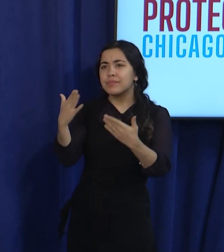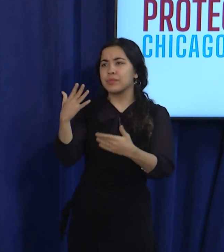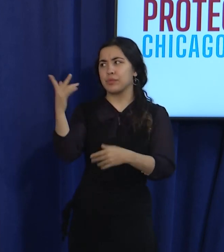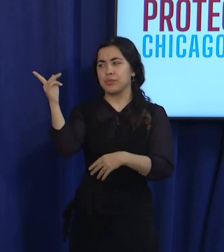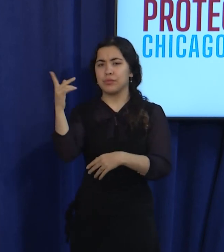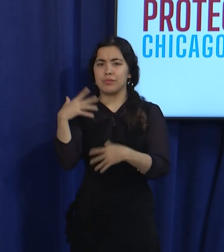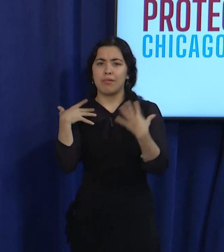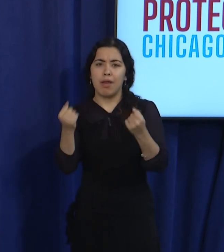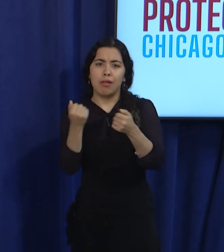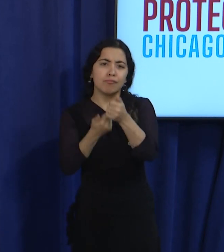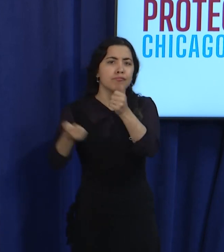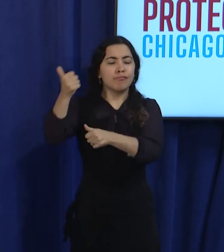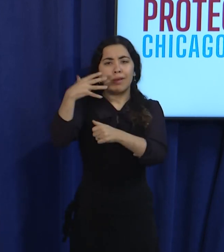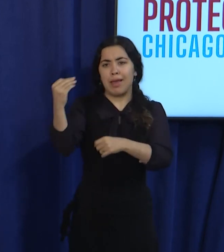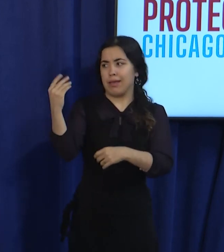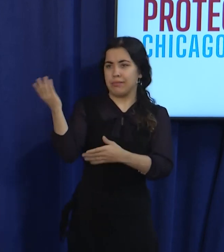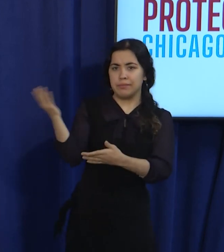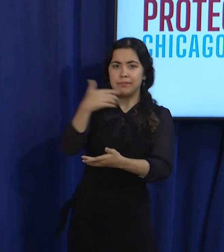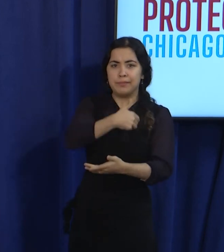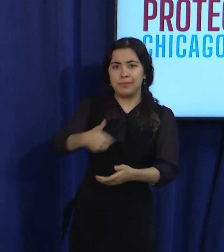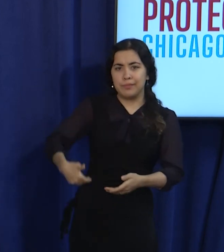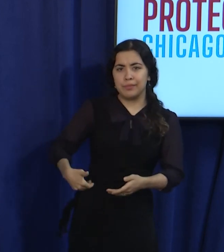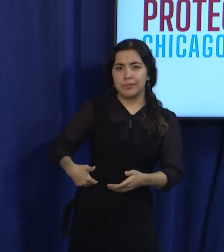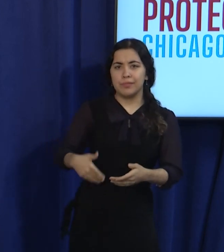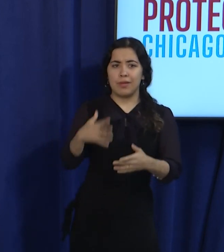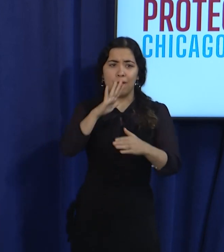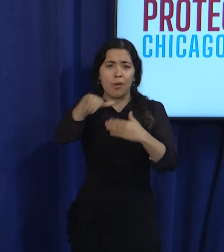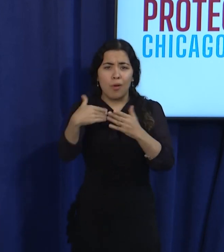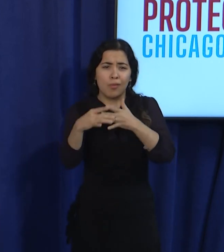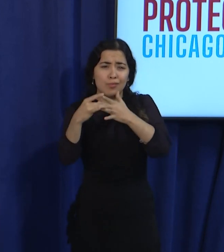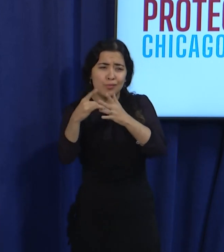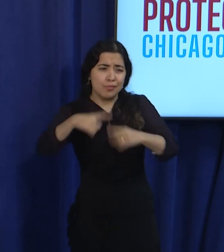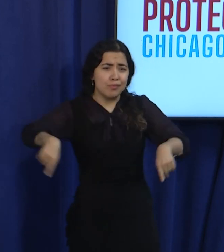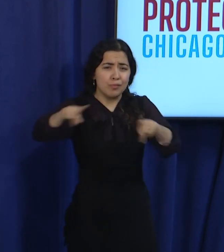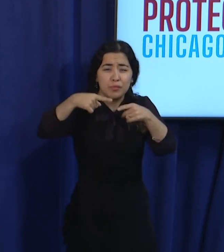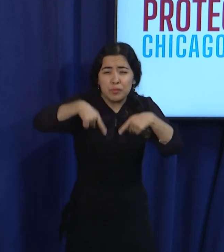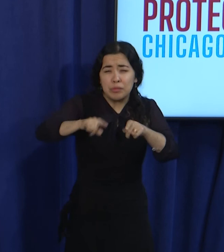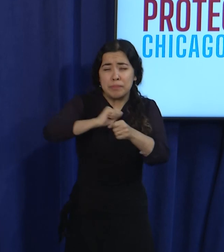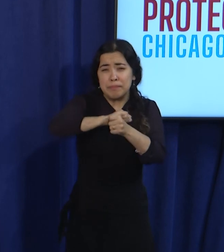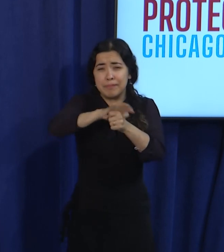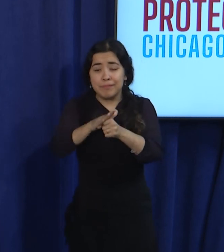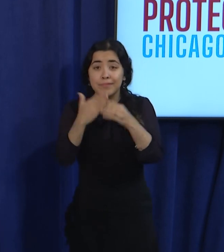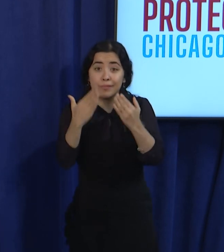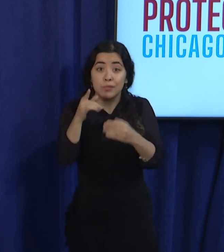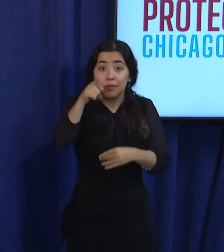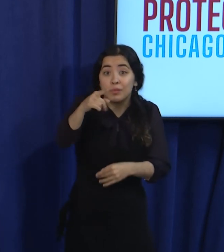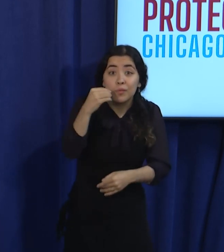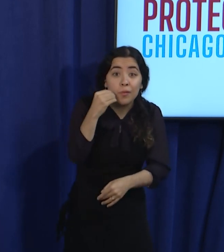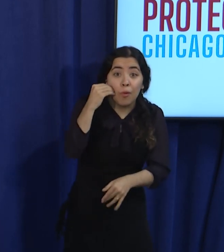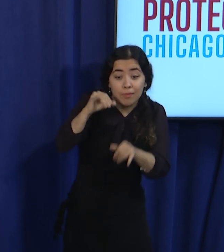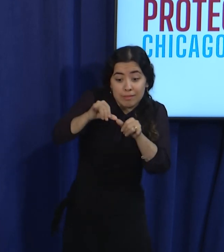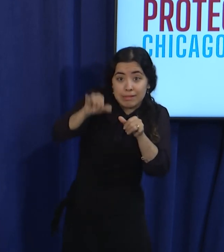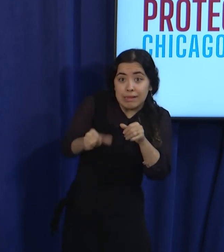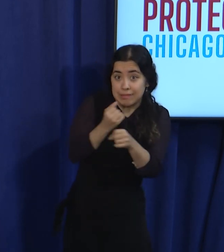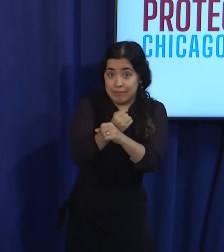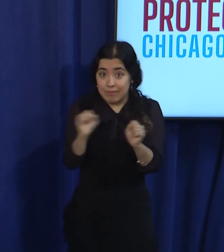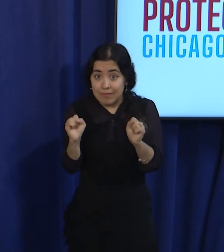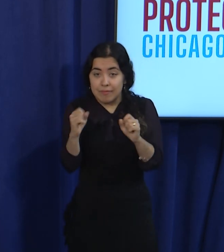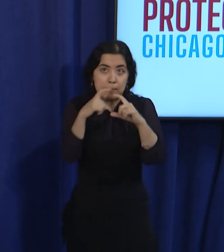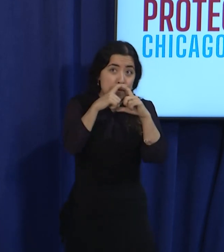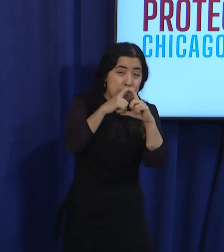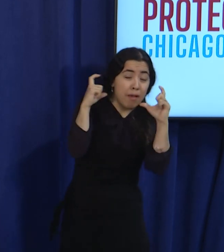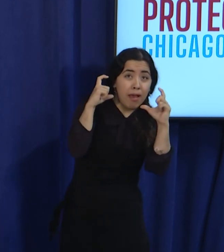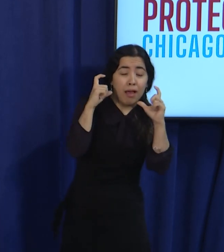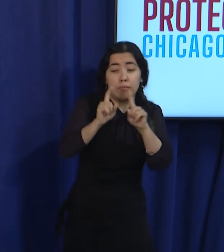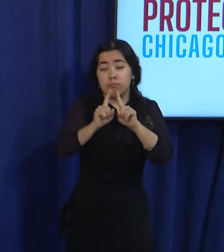leadership and all of their work throughout this pandemic. And I want to thank you at home as well for staying safe, wearing your masks, and all the